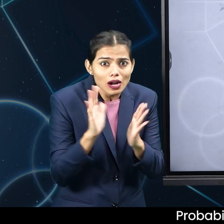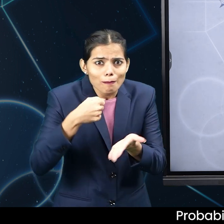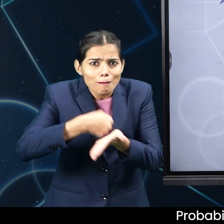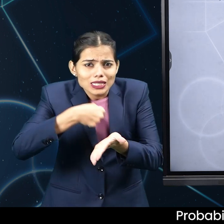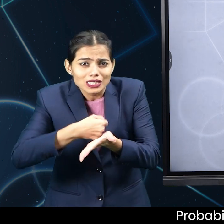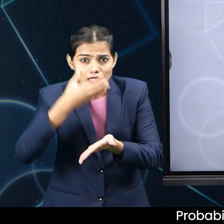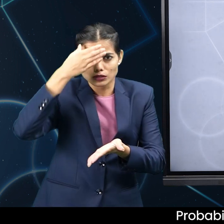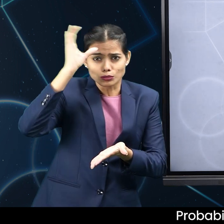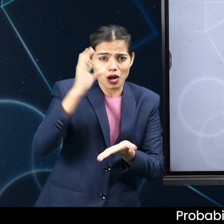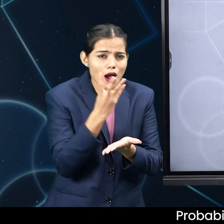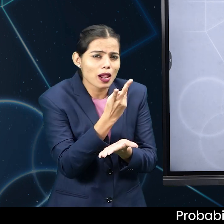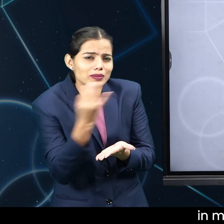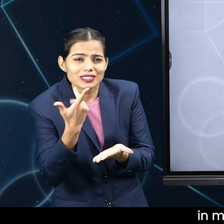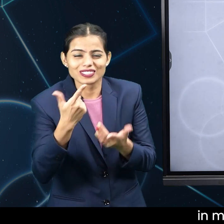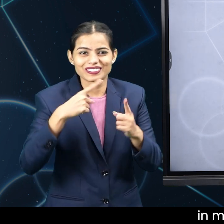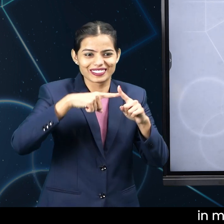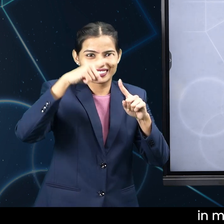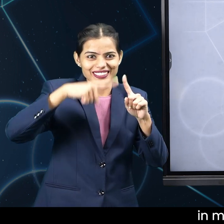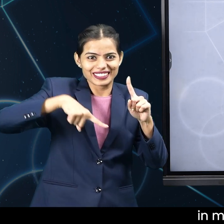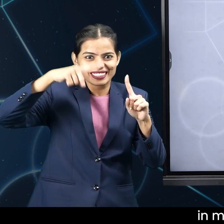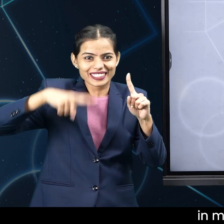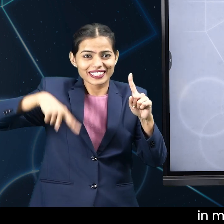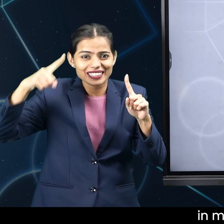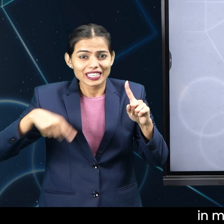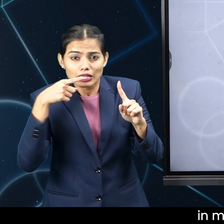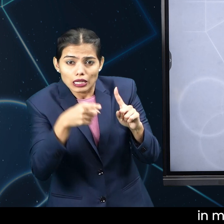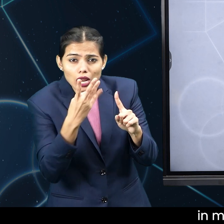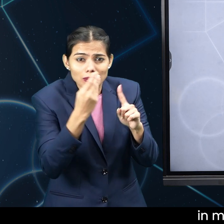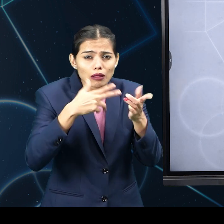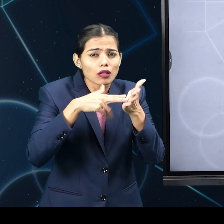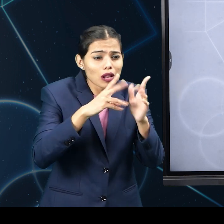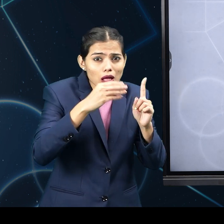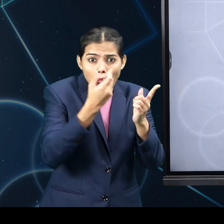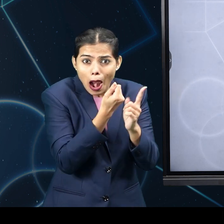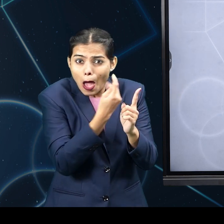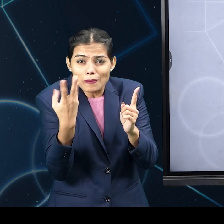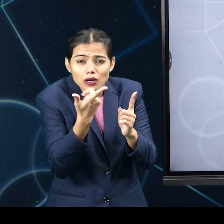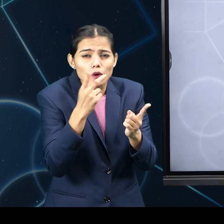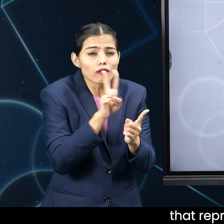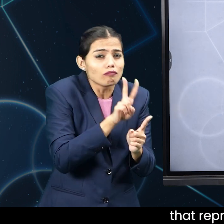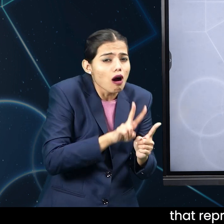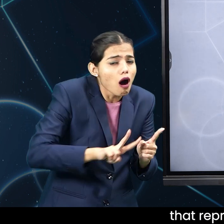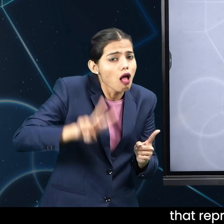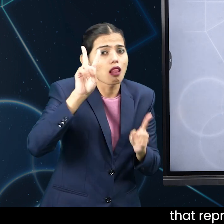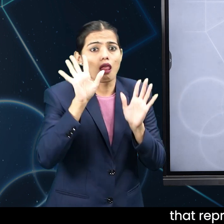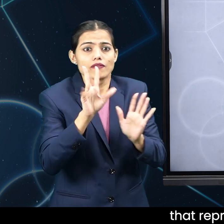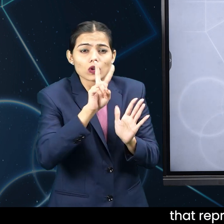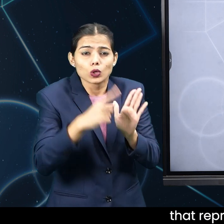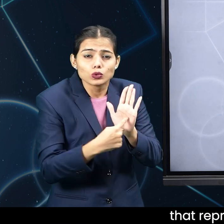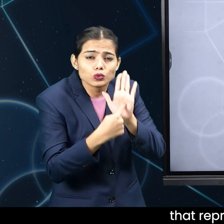Probability is a fundamental concept in mathematics and statistics. It is a numerical value that represents the chance of